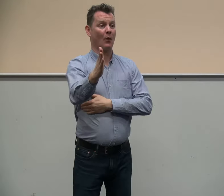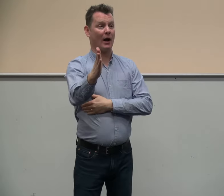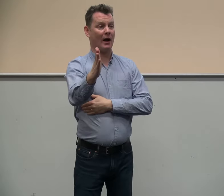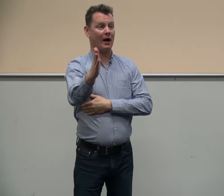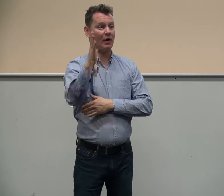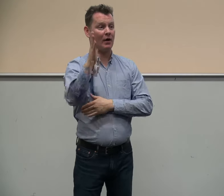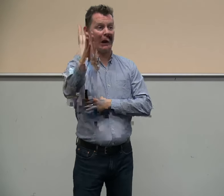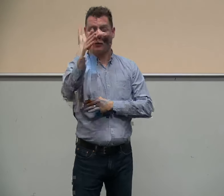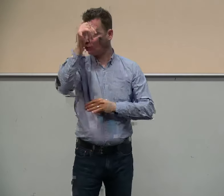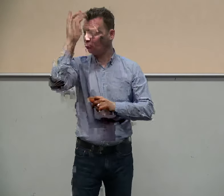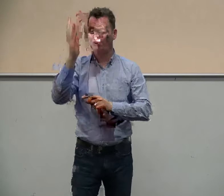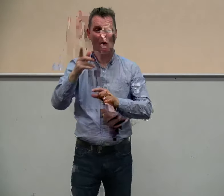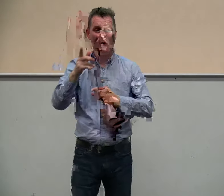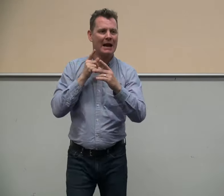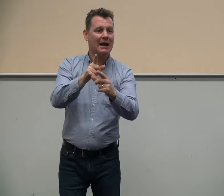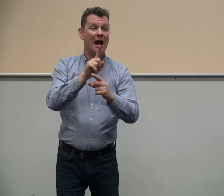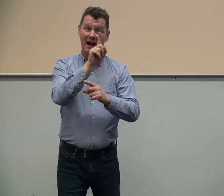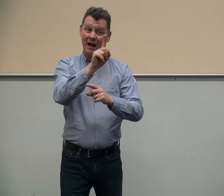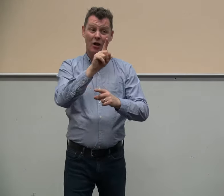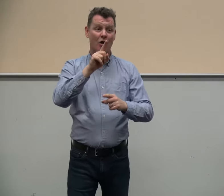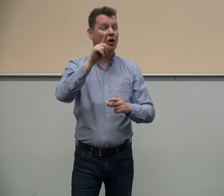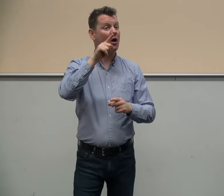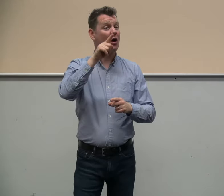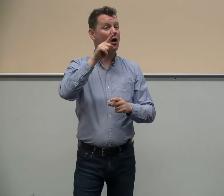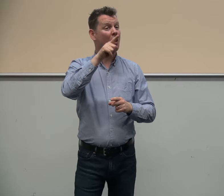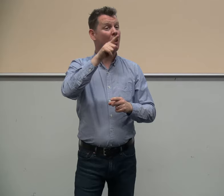and bear in mind, you require signs like